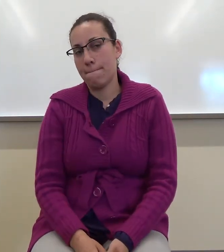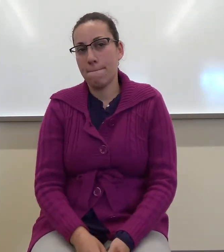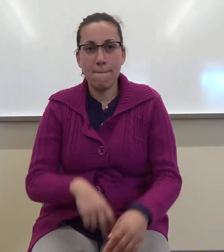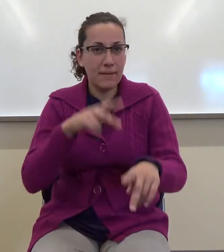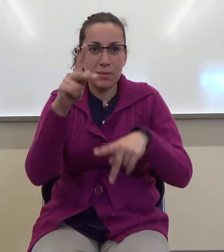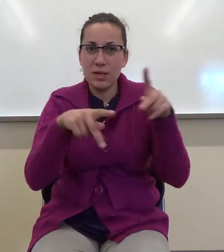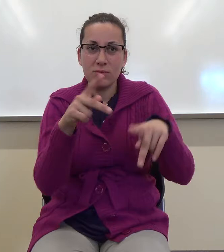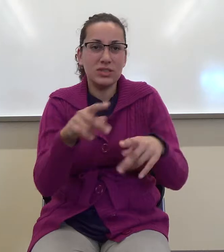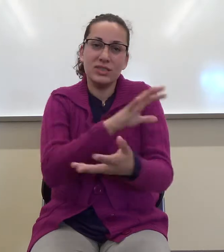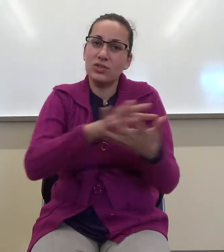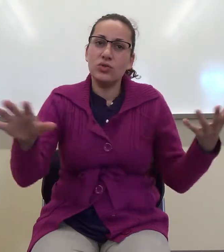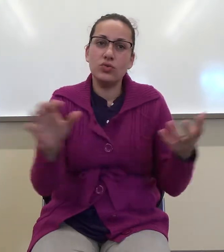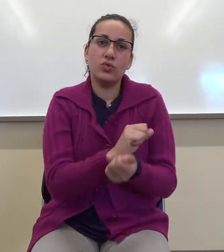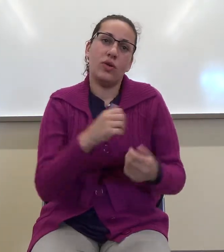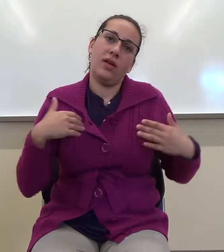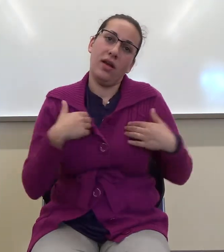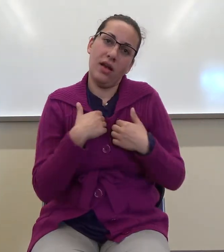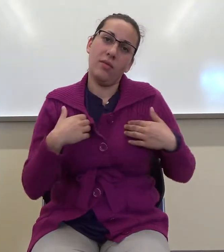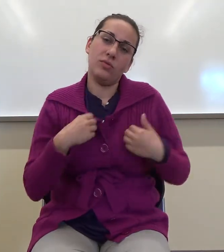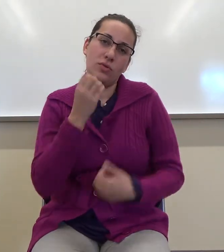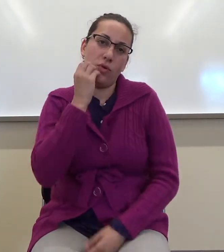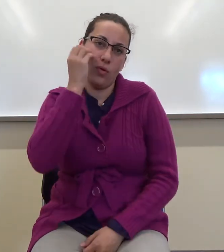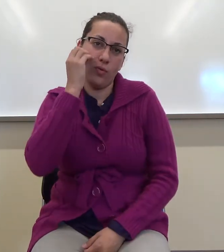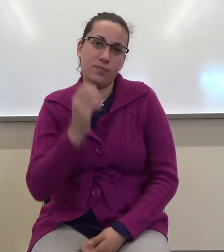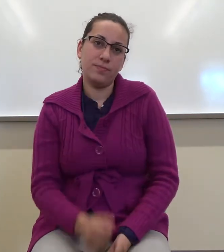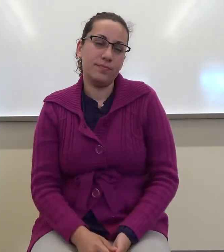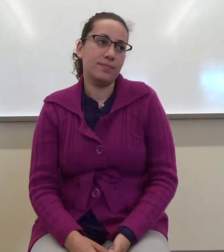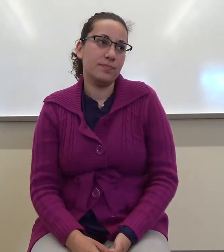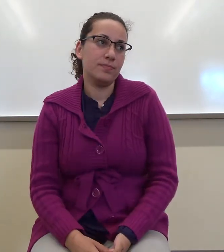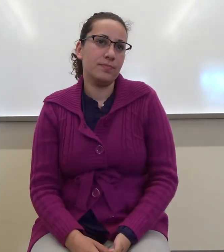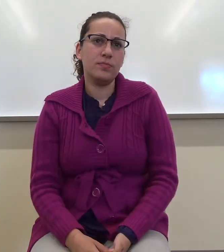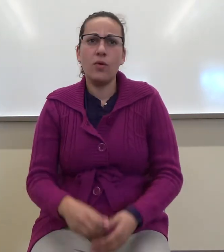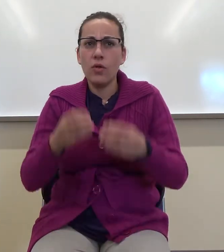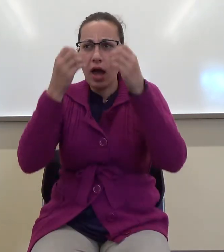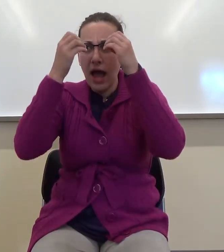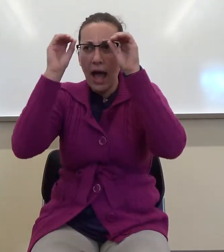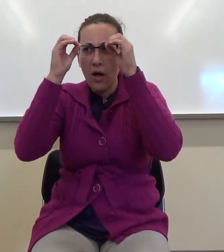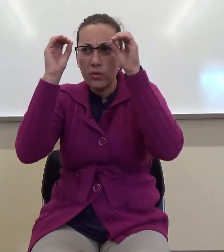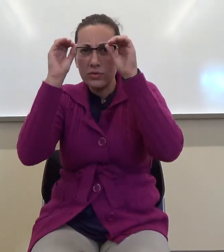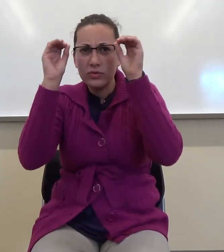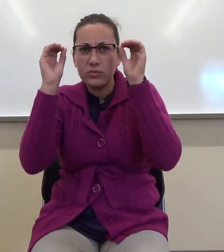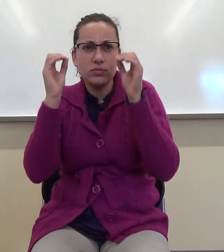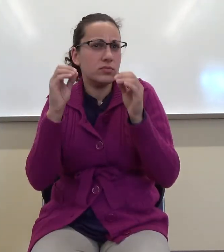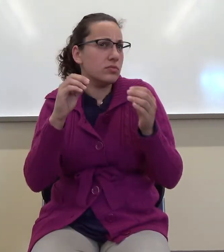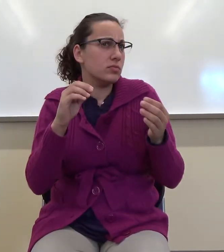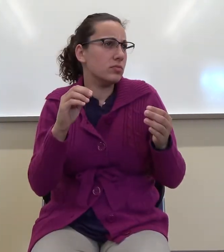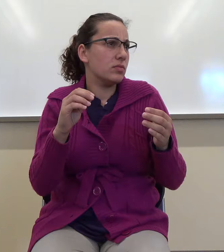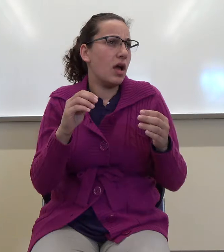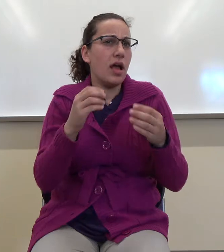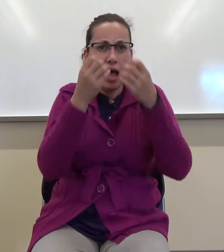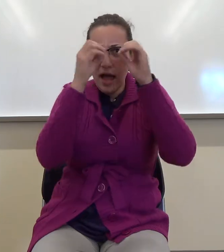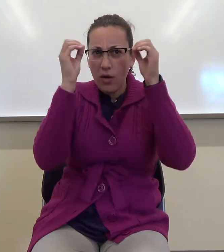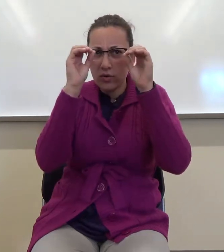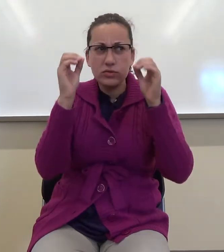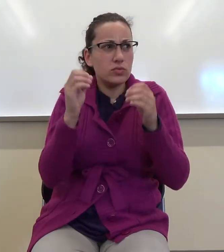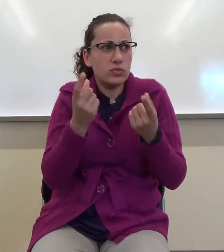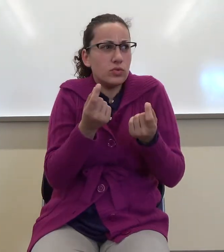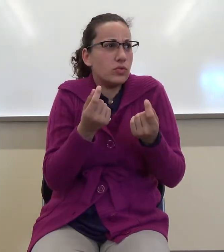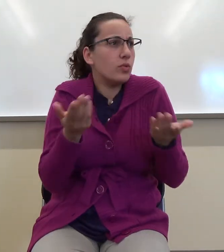doing something to the animals' homes. So what are the owls? What purpose do the owls serve? They live in